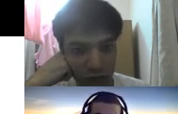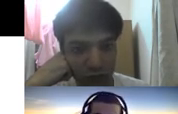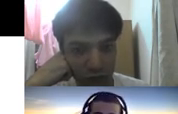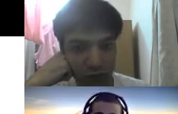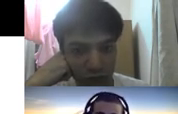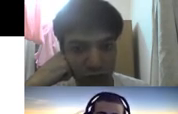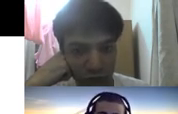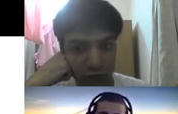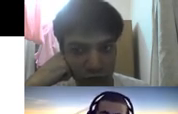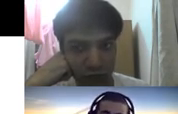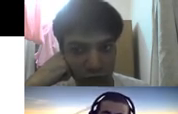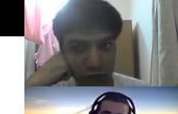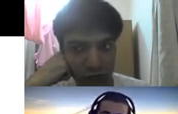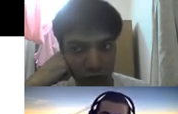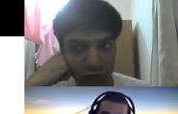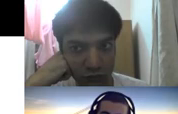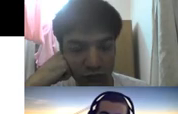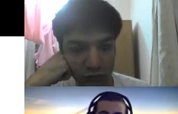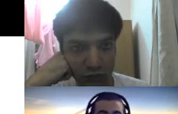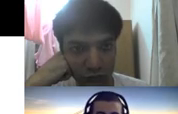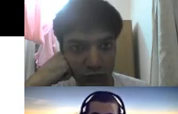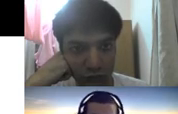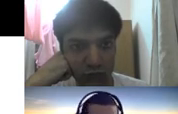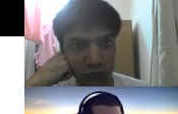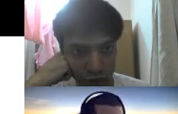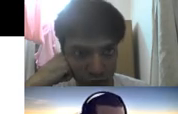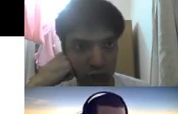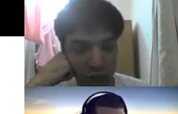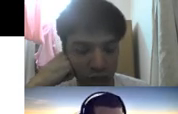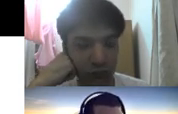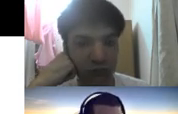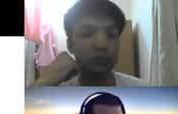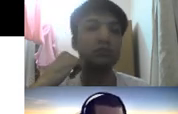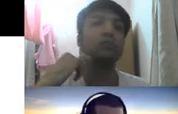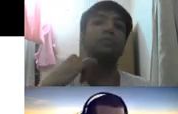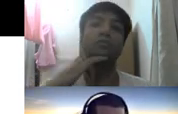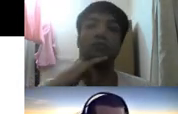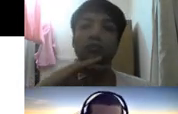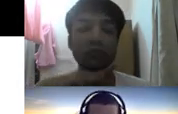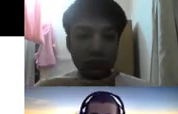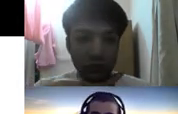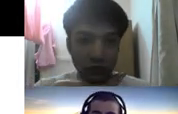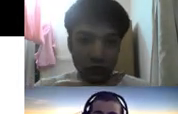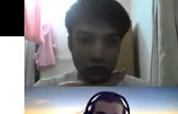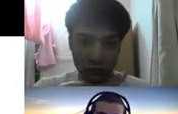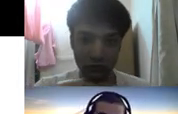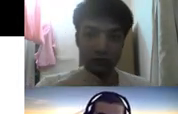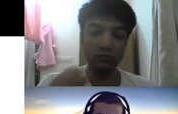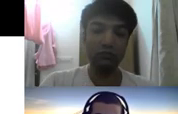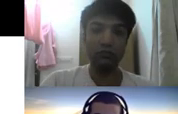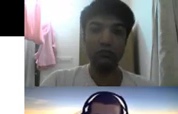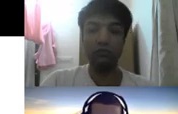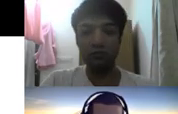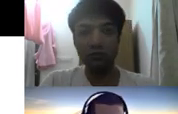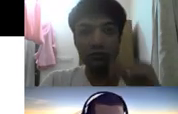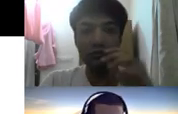to actually manage to segment where is signing and where is speaking content exists. But in this work, we actually wanted